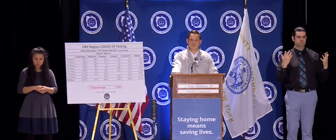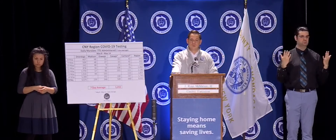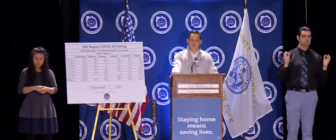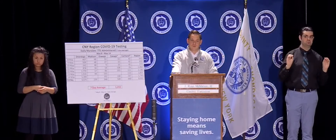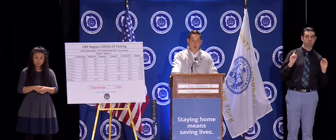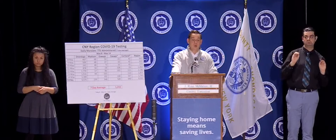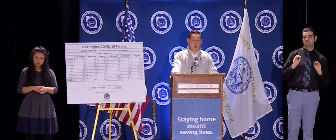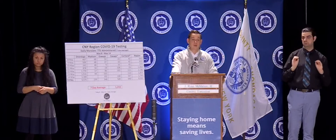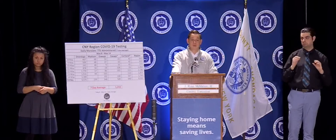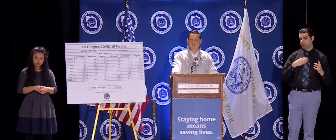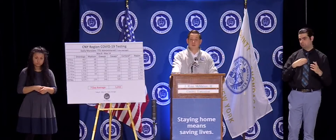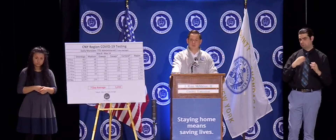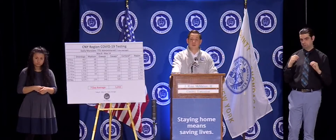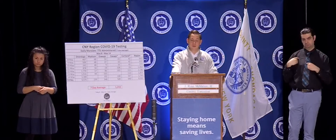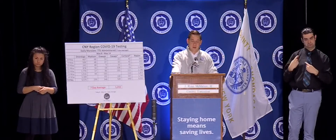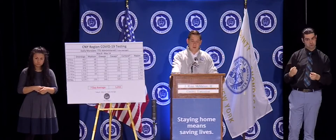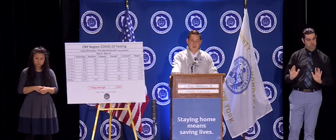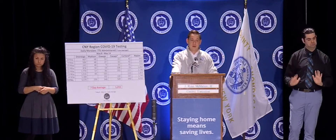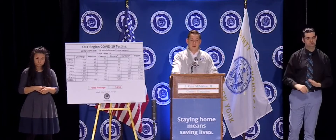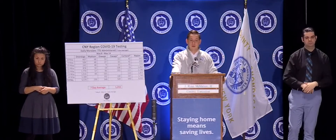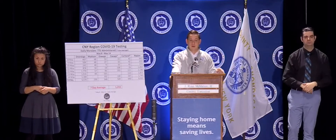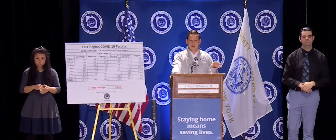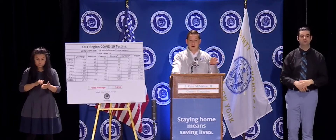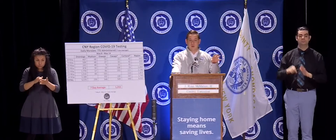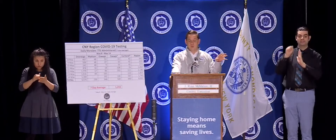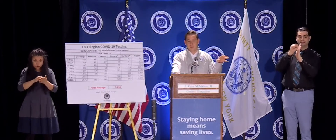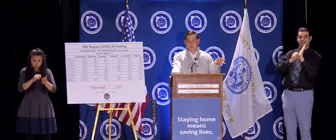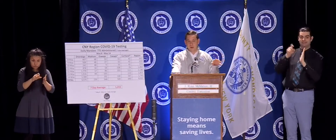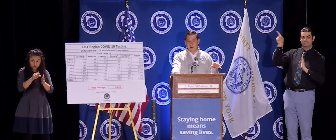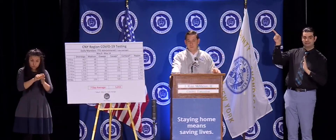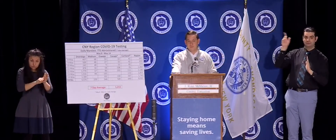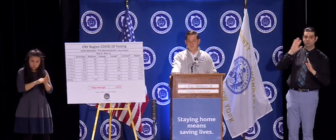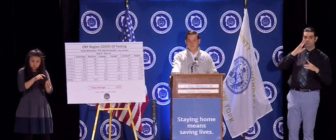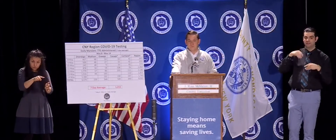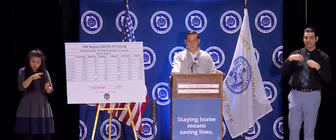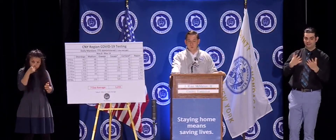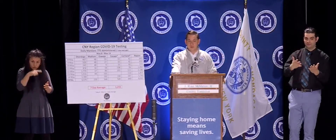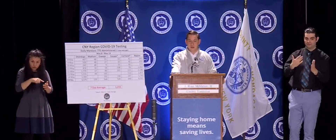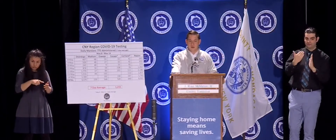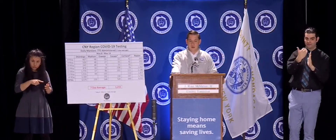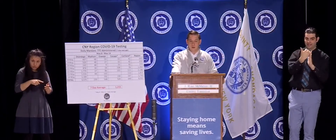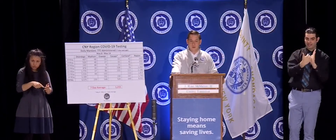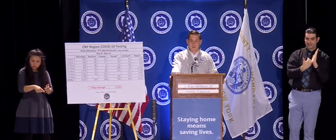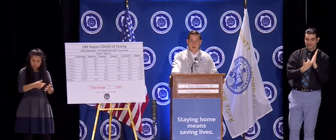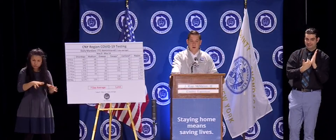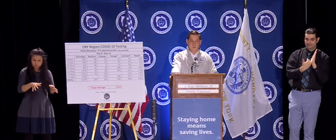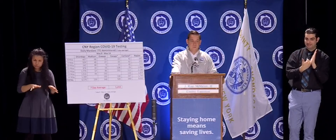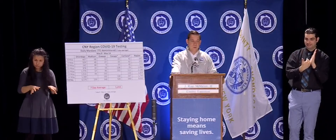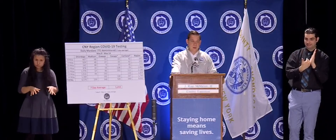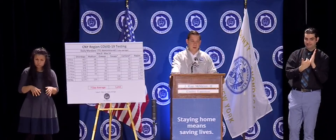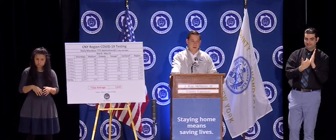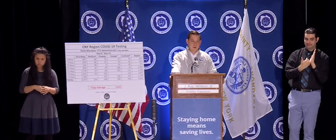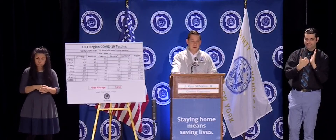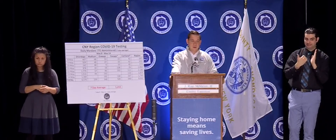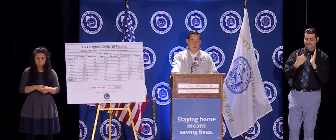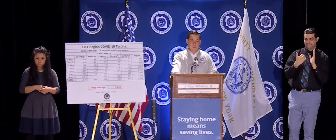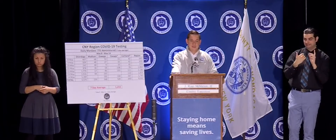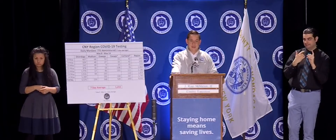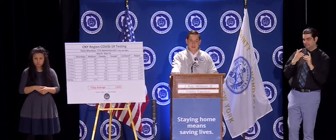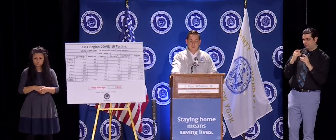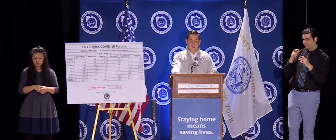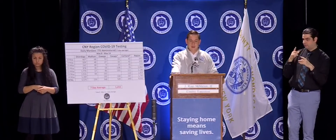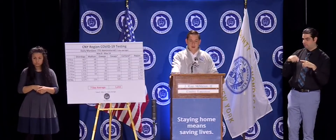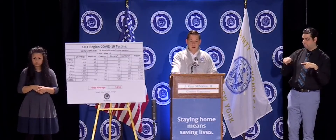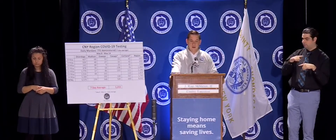give you that list eventually? Yeah. They seem responsive to yeah. that? In our command group, with the county leaders and the mayor and